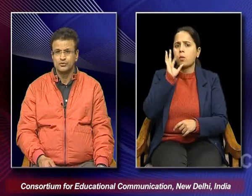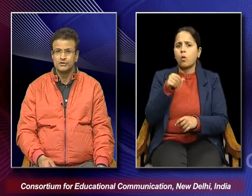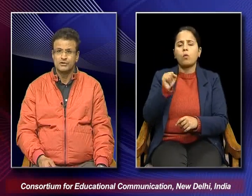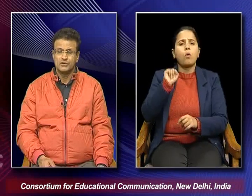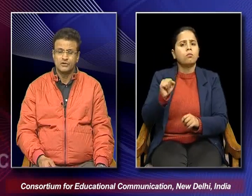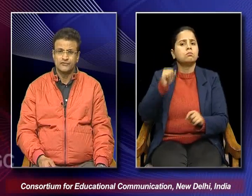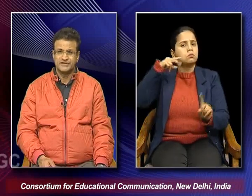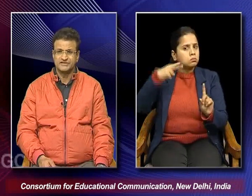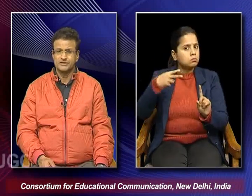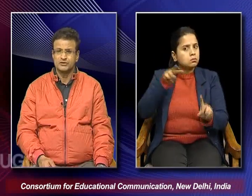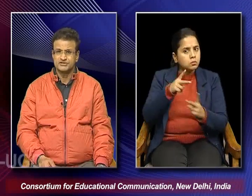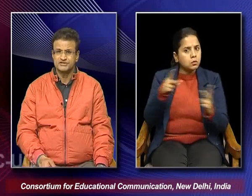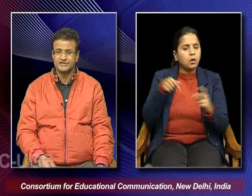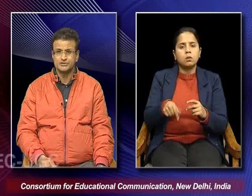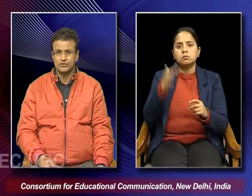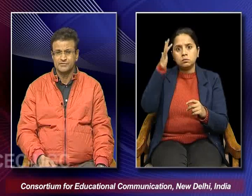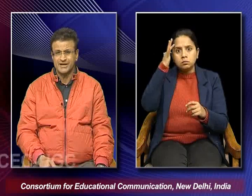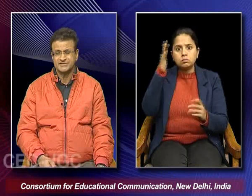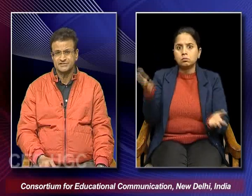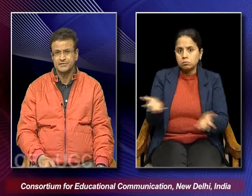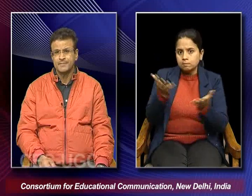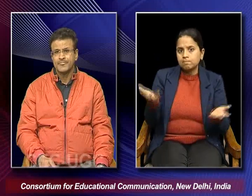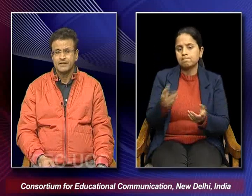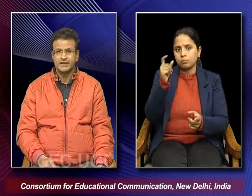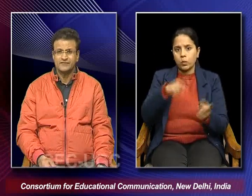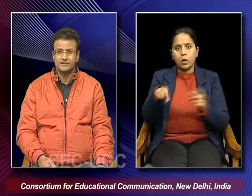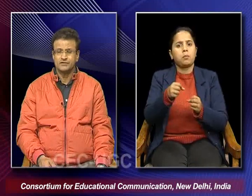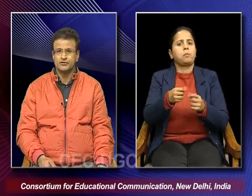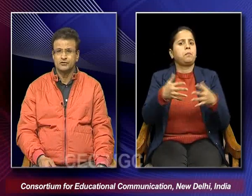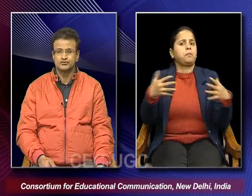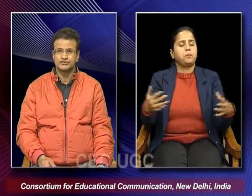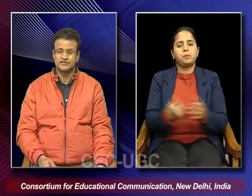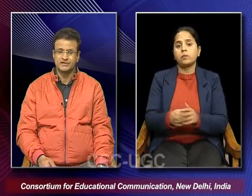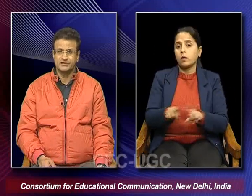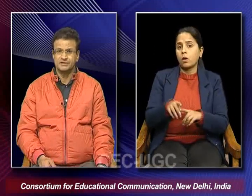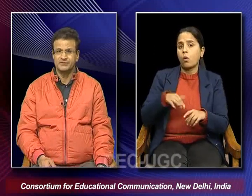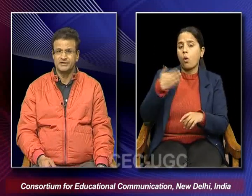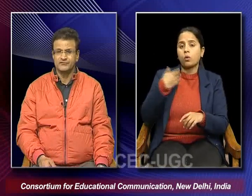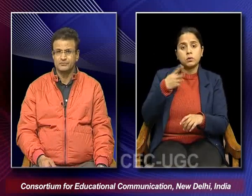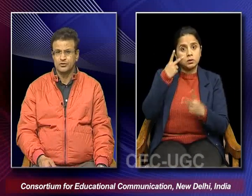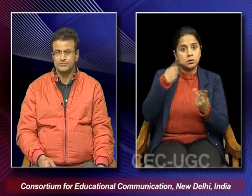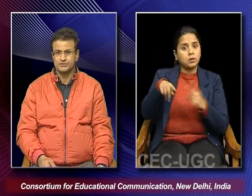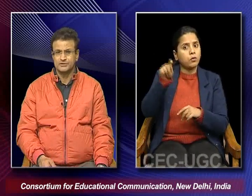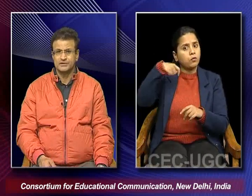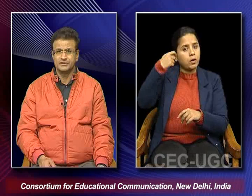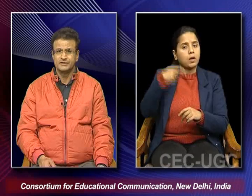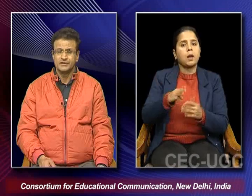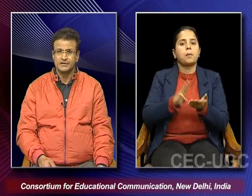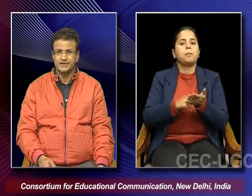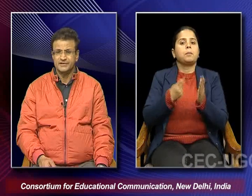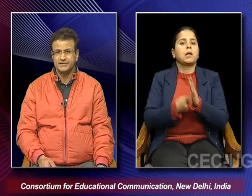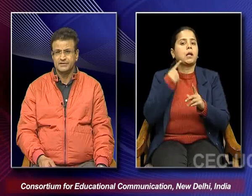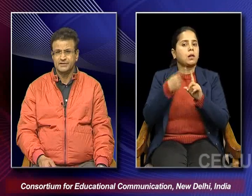view of raising the consciousness of the masses. Thereafter, we also see that he made a film called Mrityudand